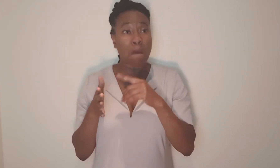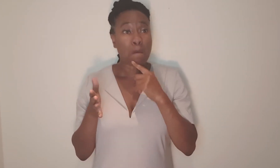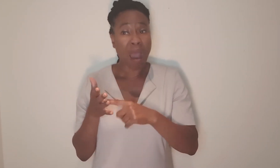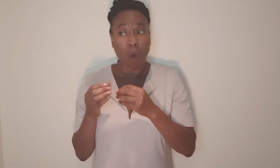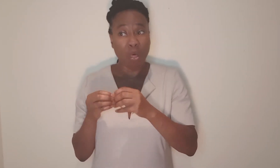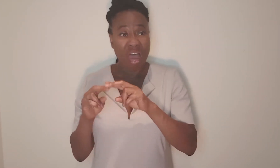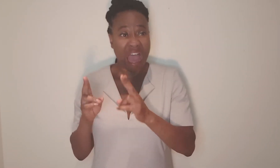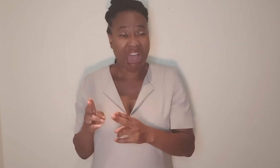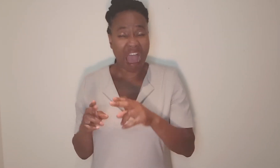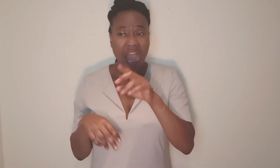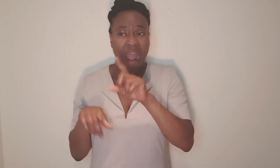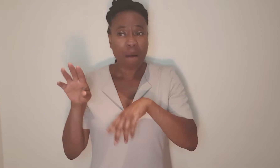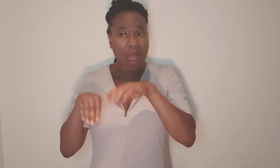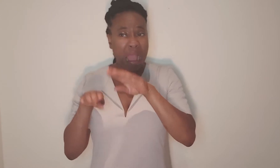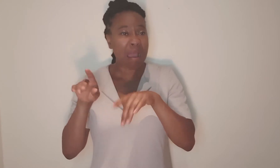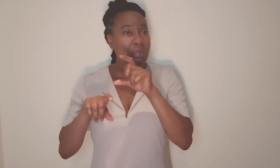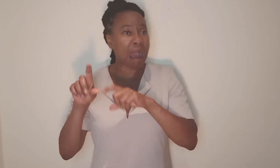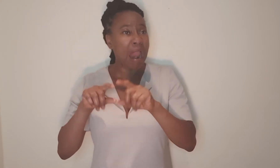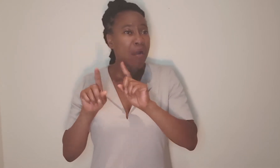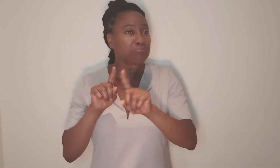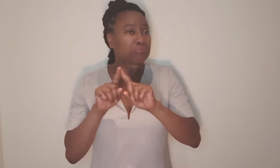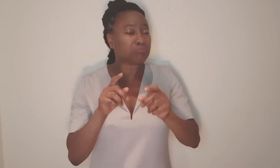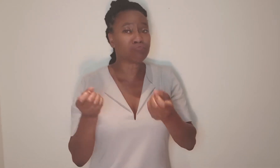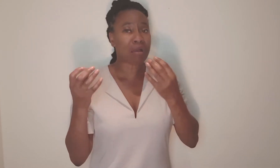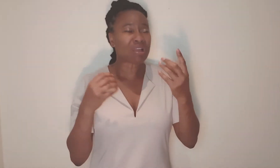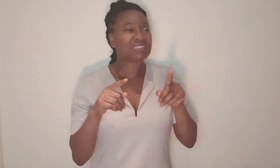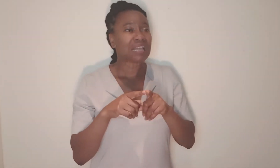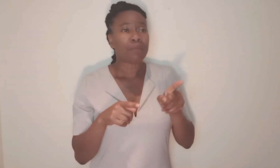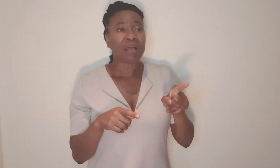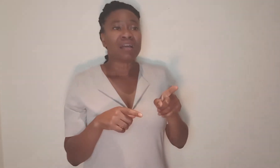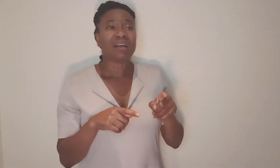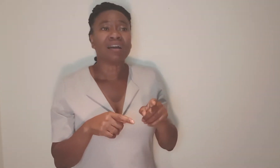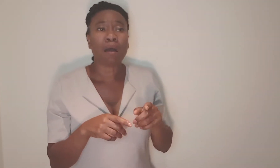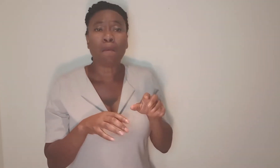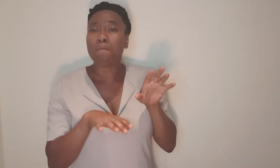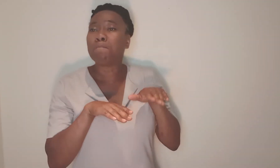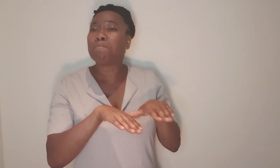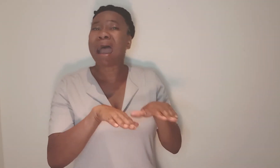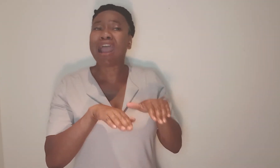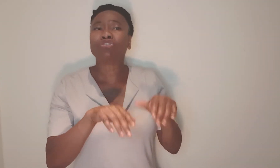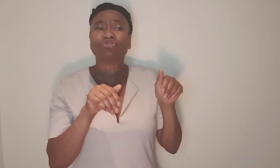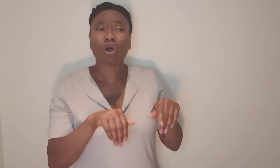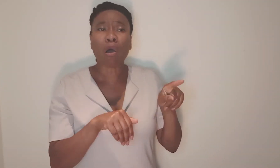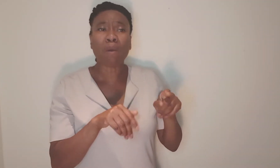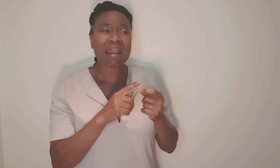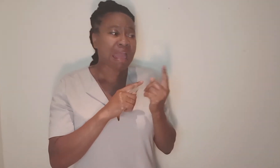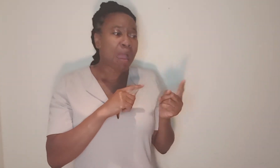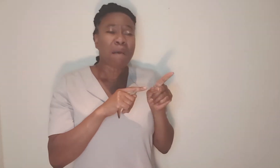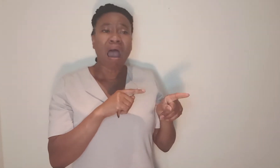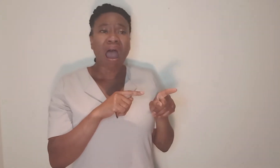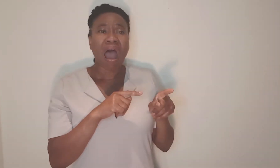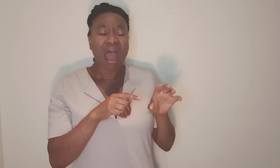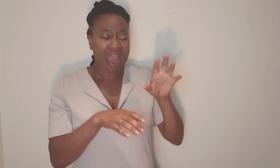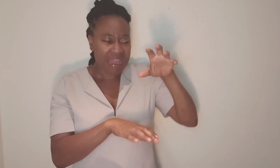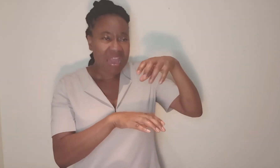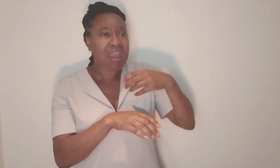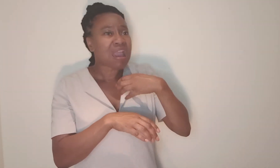now. Just like those cupcakes from the bakery nearby. So delicate, they look like they'd explode if you touch the